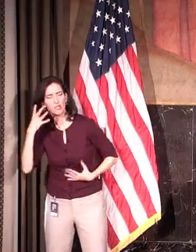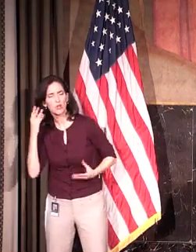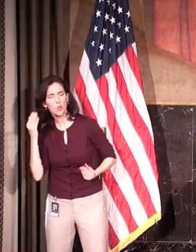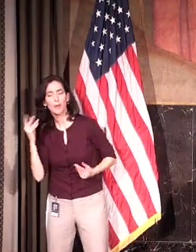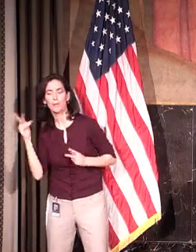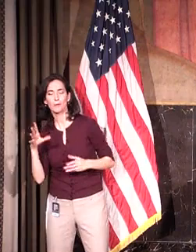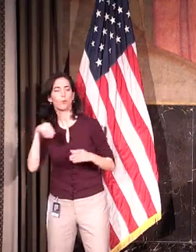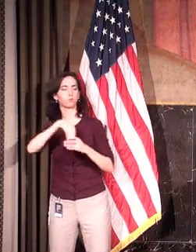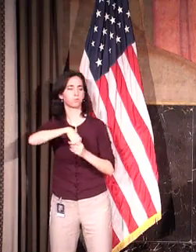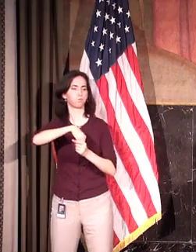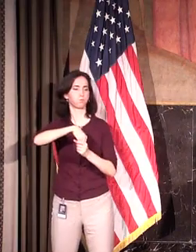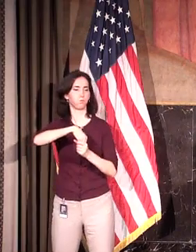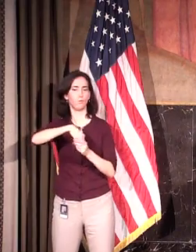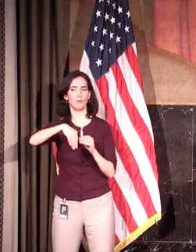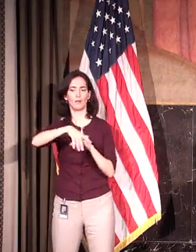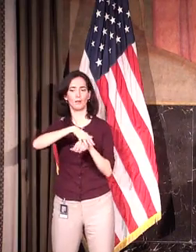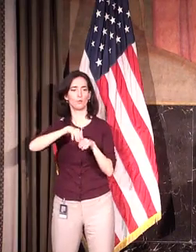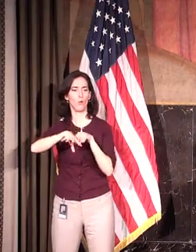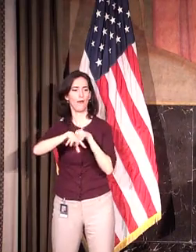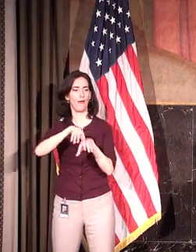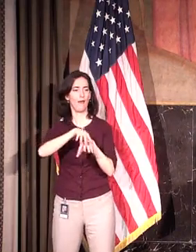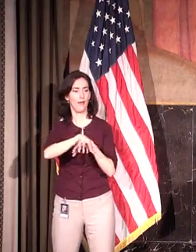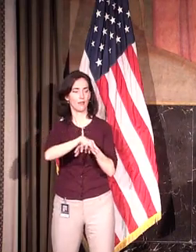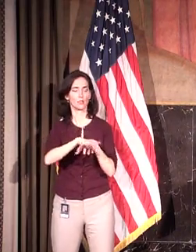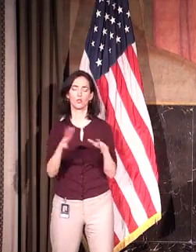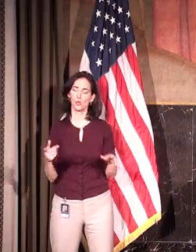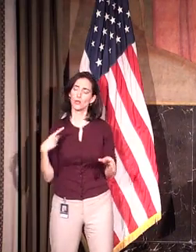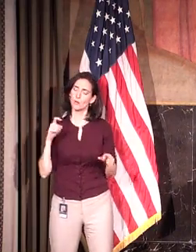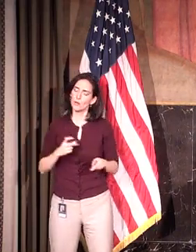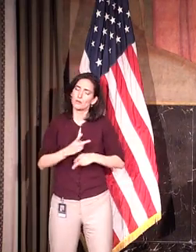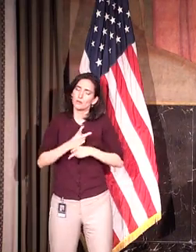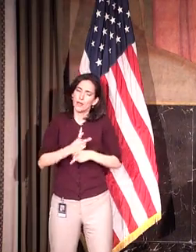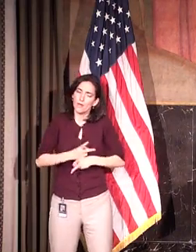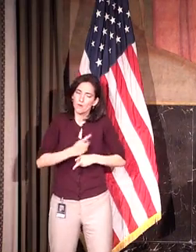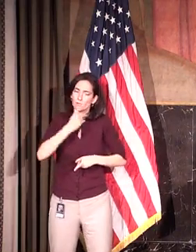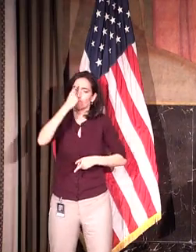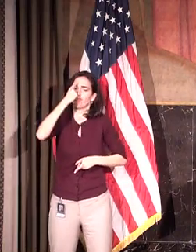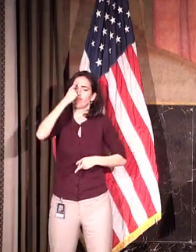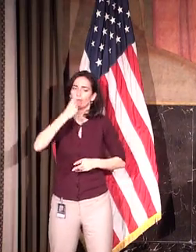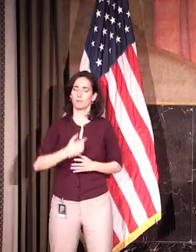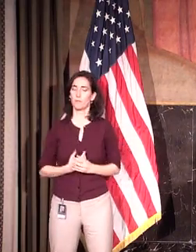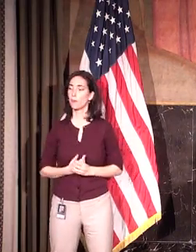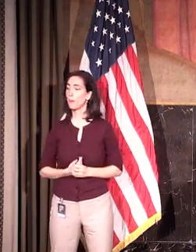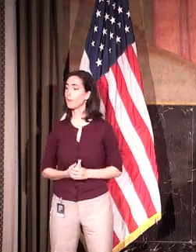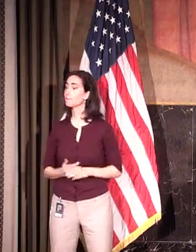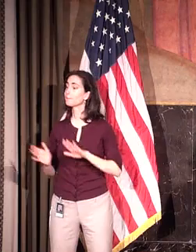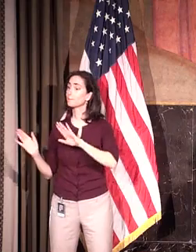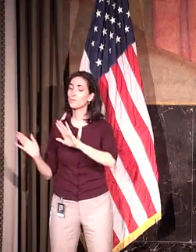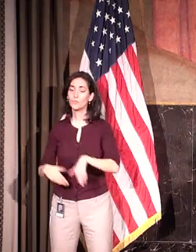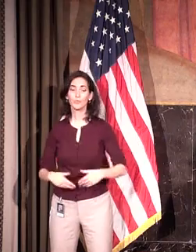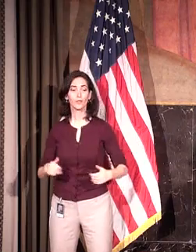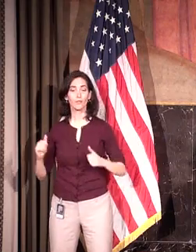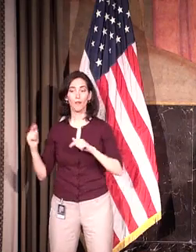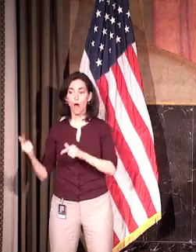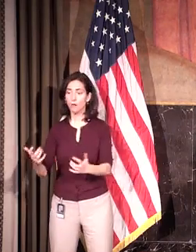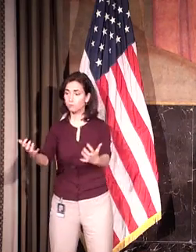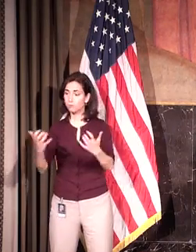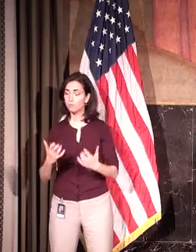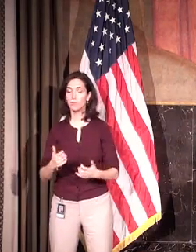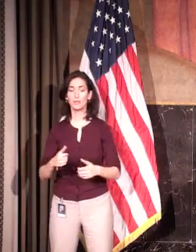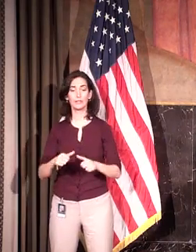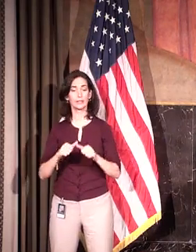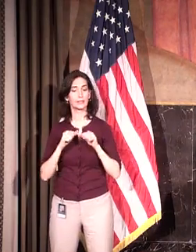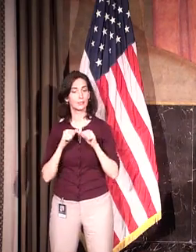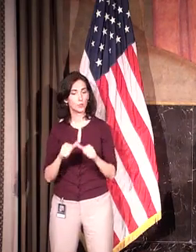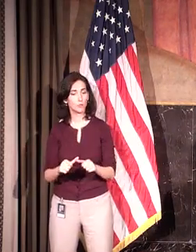indoors. So we just have to be very, very mindful of that. Look, I want to thank you all for continuing to